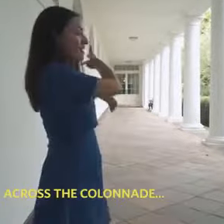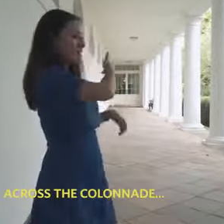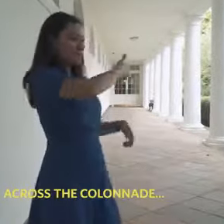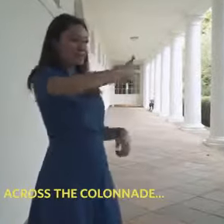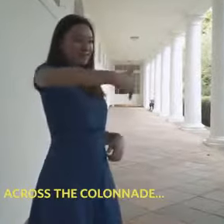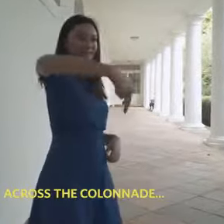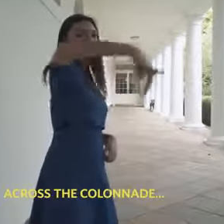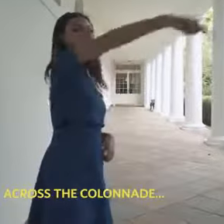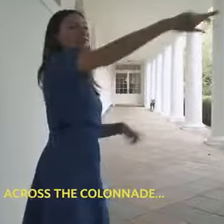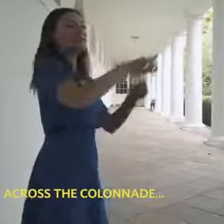across the colonnade